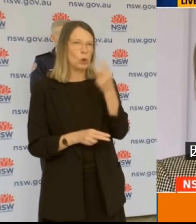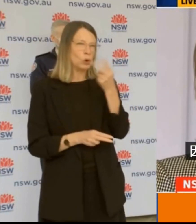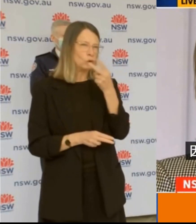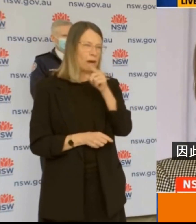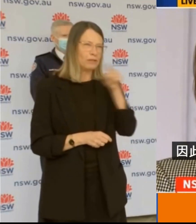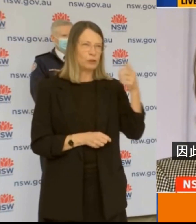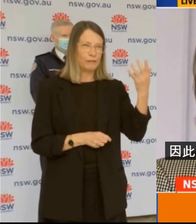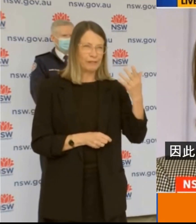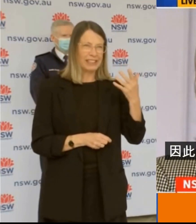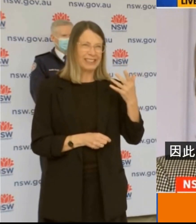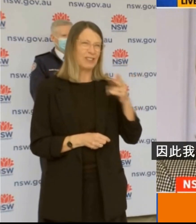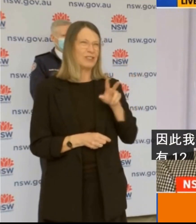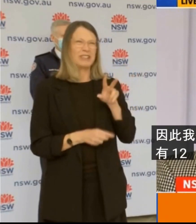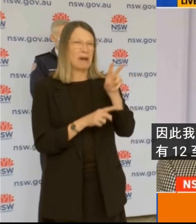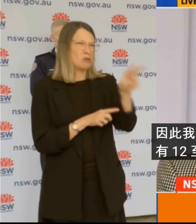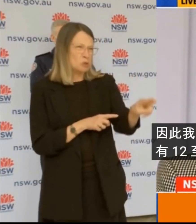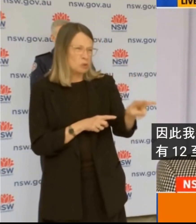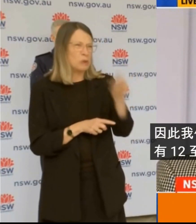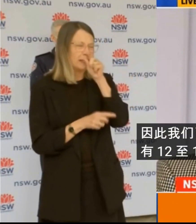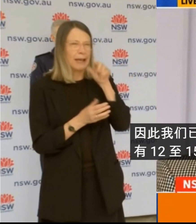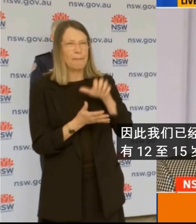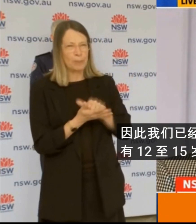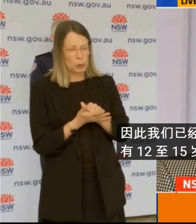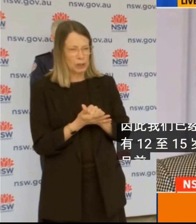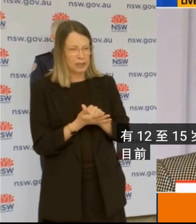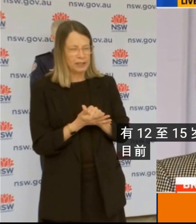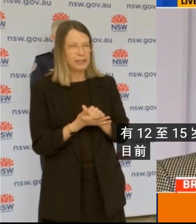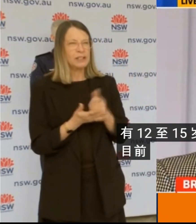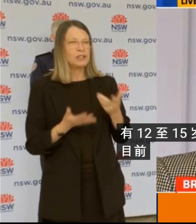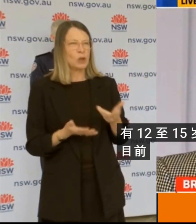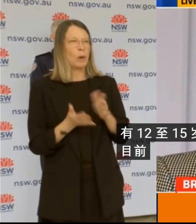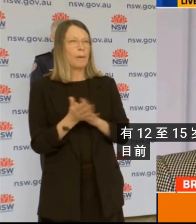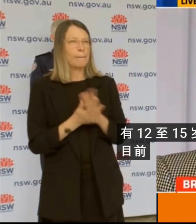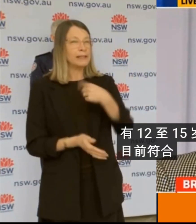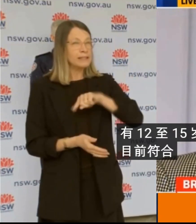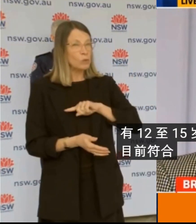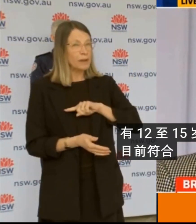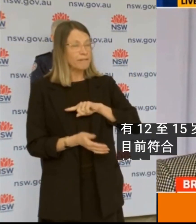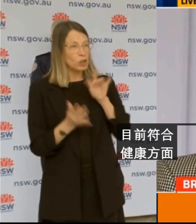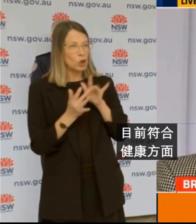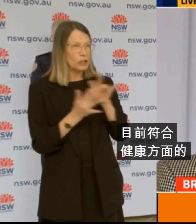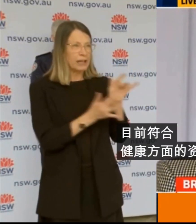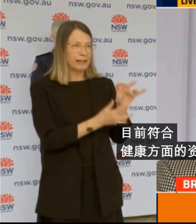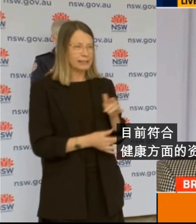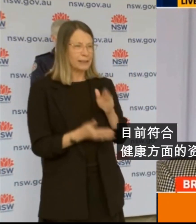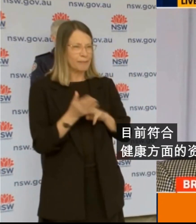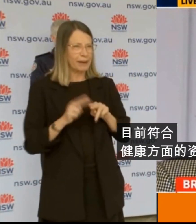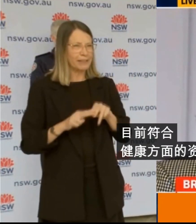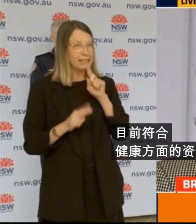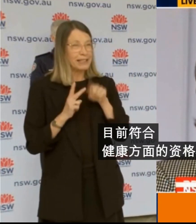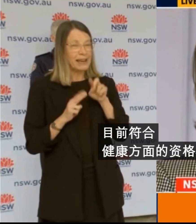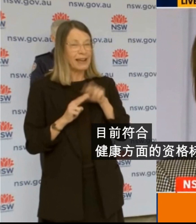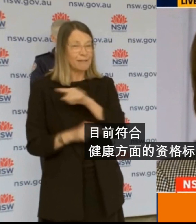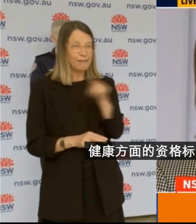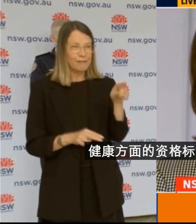have contacted parents who have 12 to 15-year-old children presently who meet the eligibility criteria, which is on